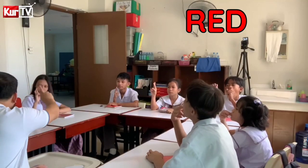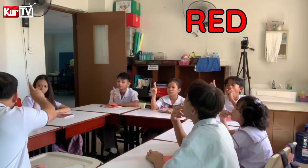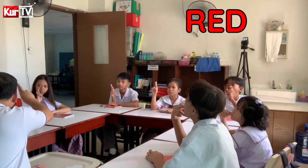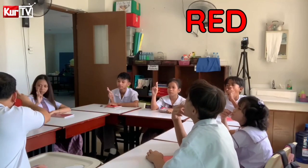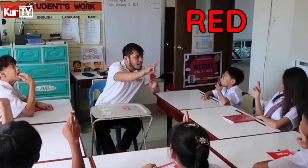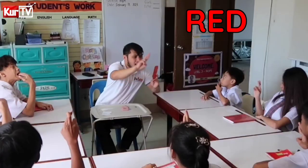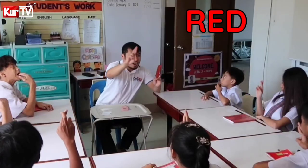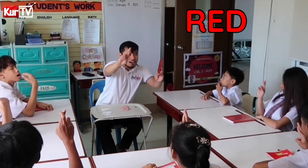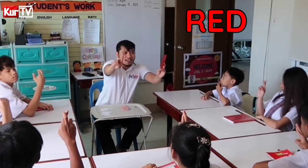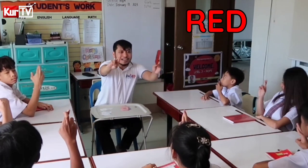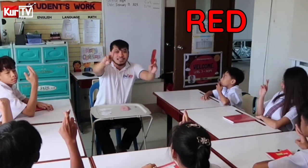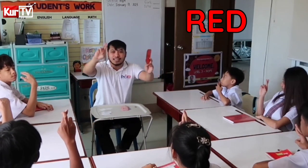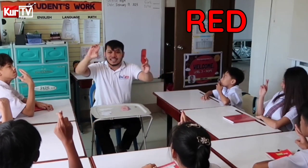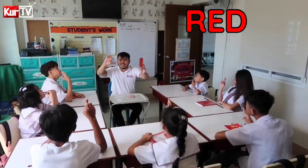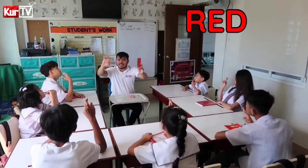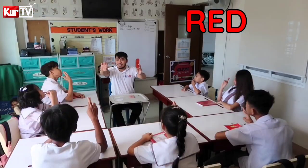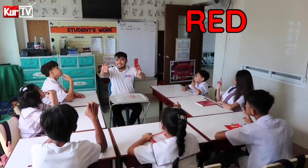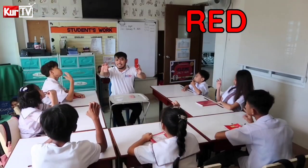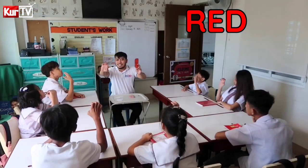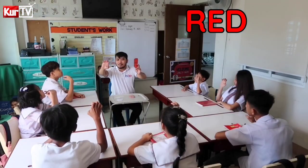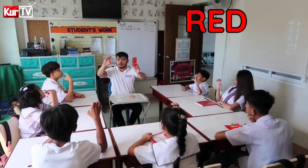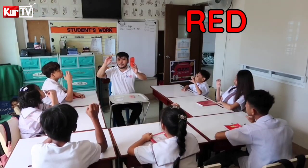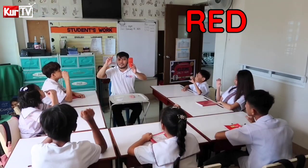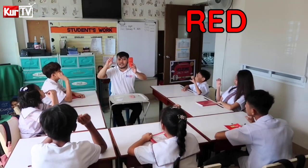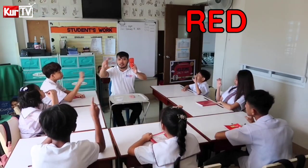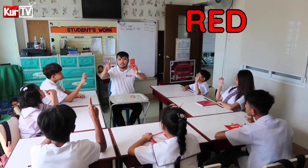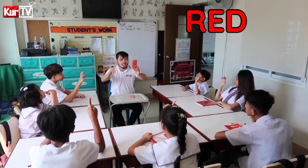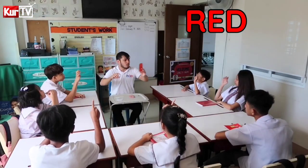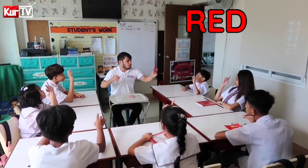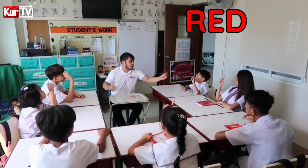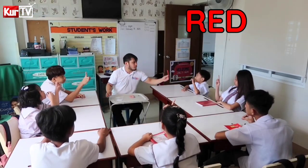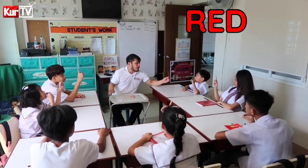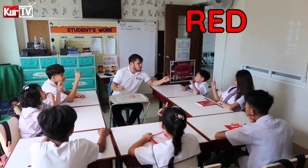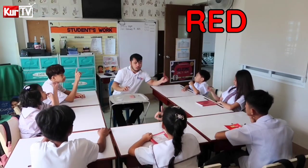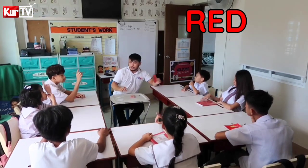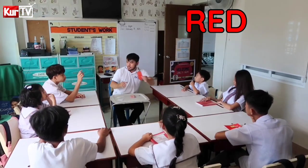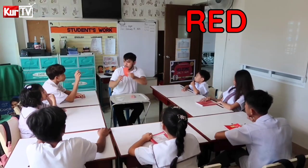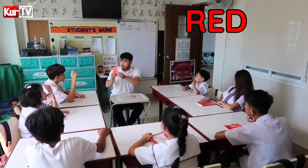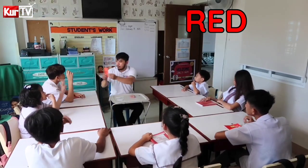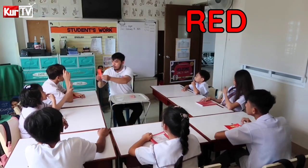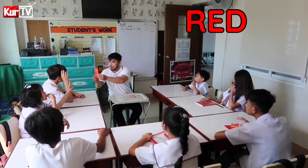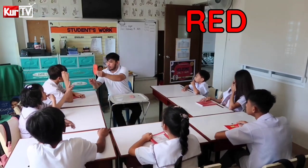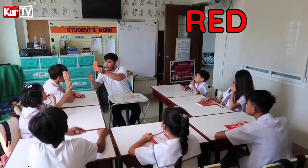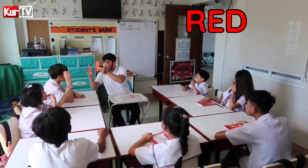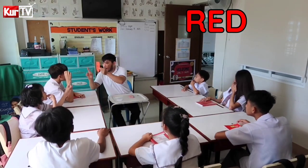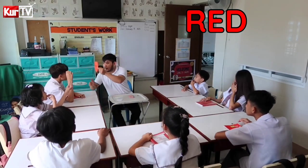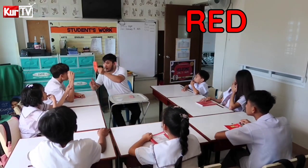yung mga kamay. R, E, D. O, spell mo. Spell mo. R,